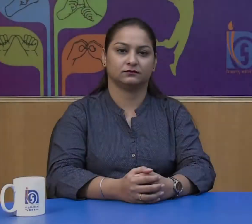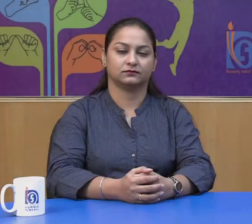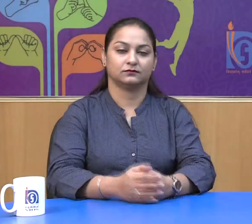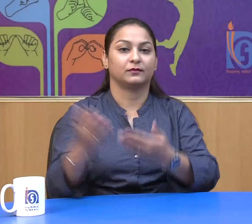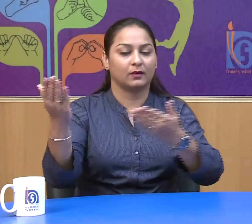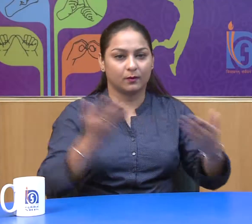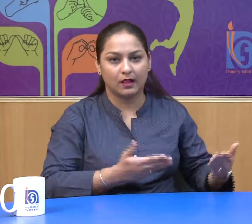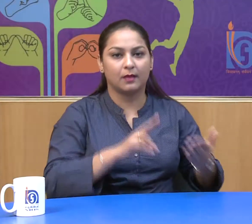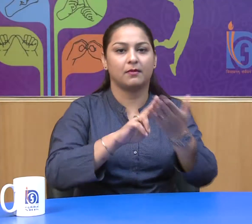Welcome to NIS.